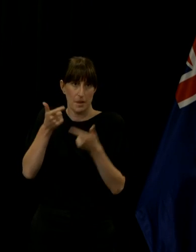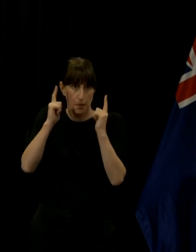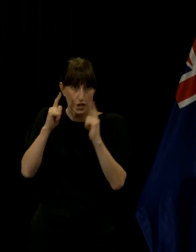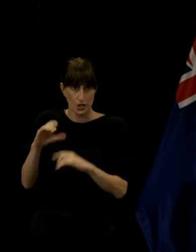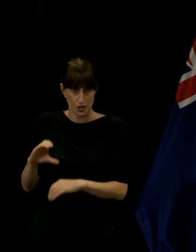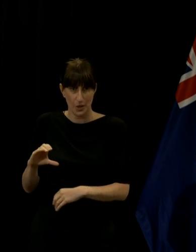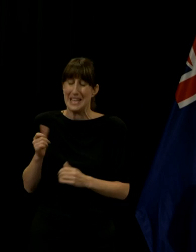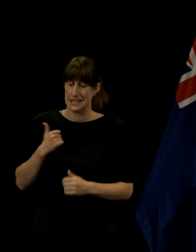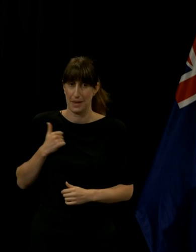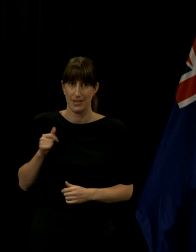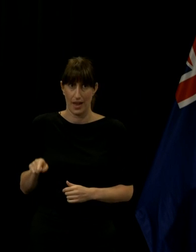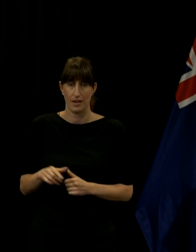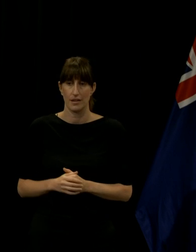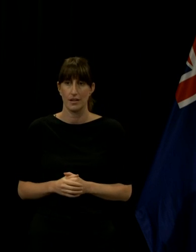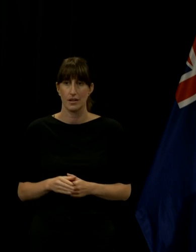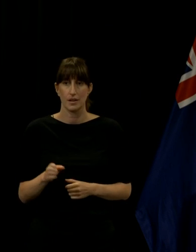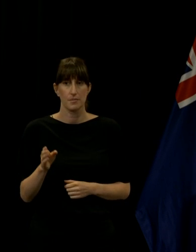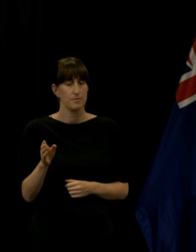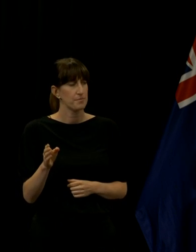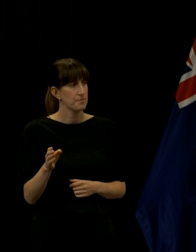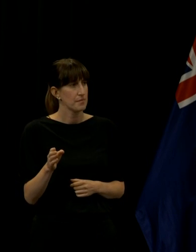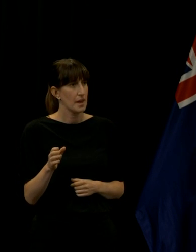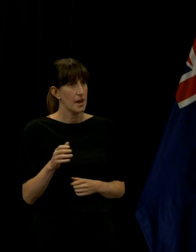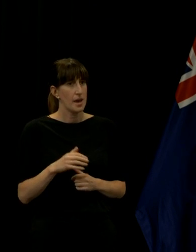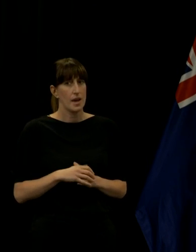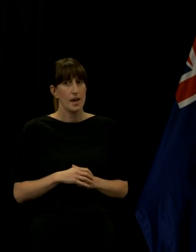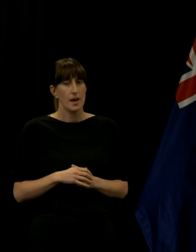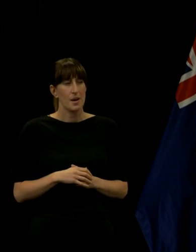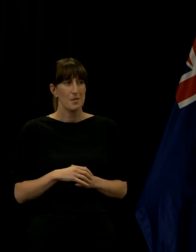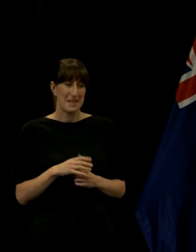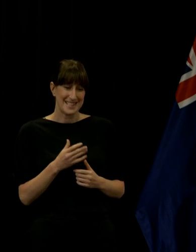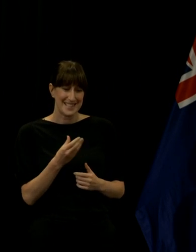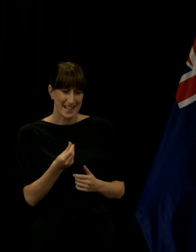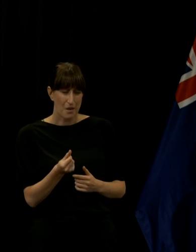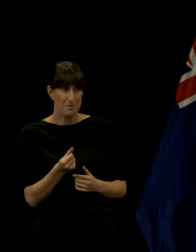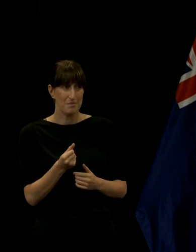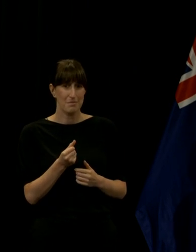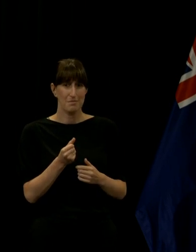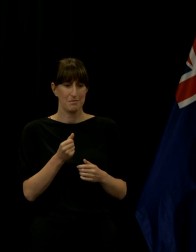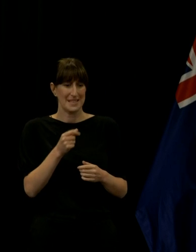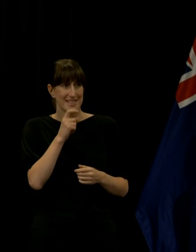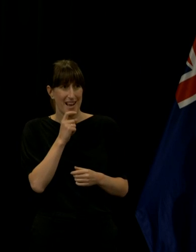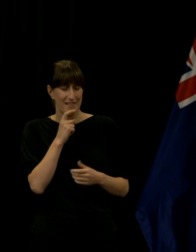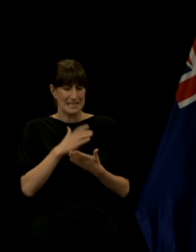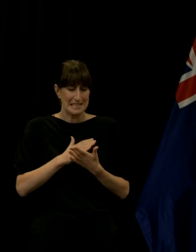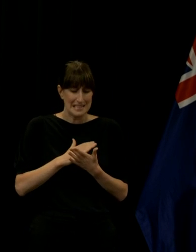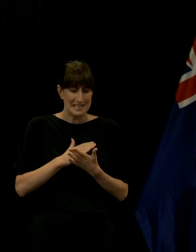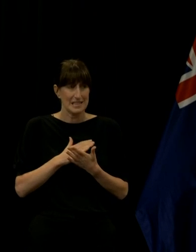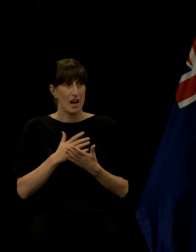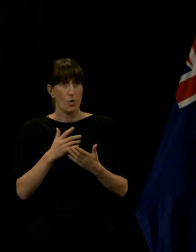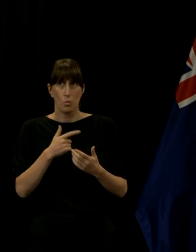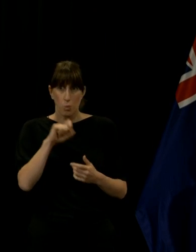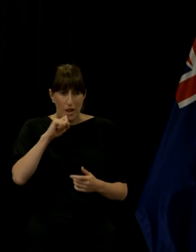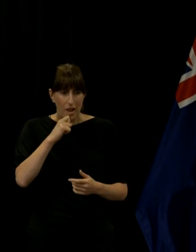to employees then who maybe feel or are concerned that they're not getting the wage subsidy or that they're struggling because they have to rely